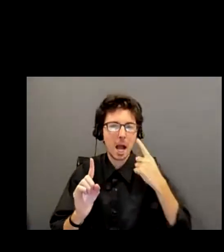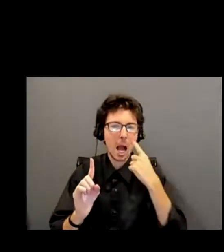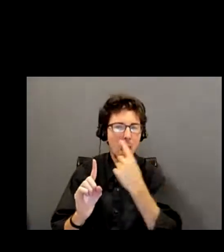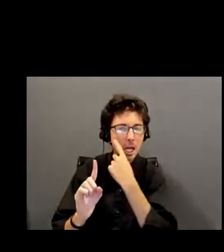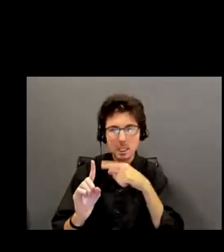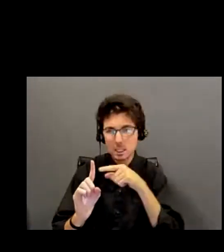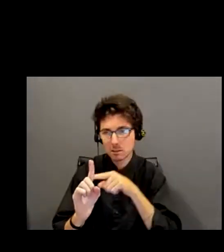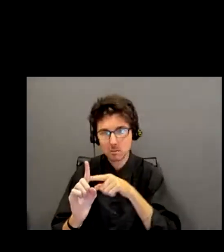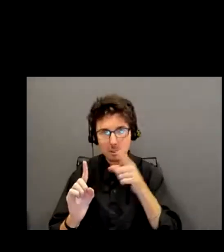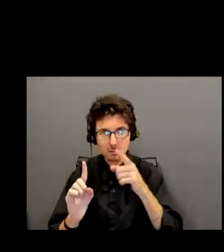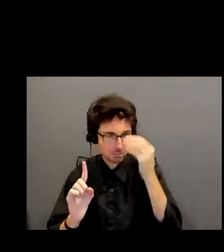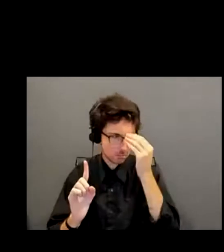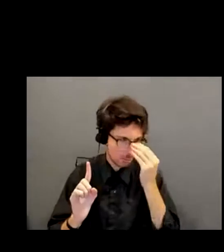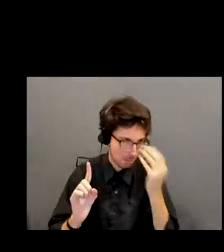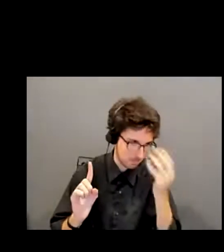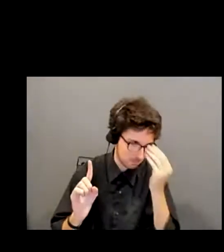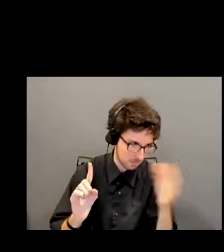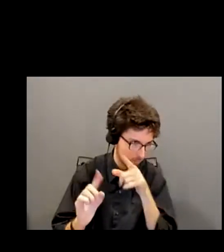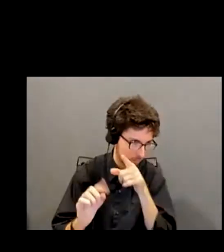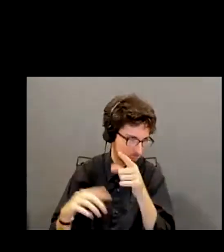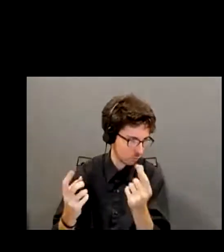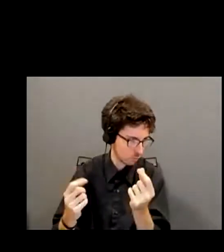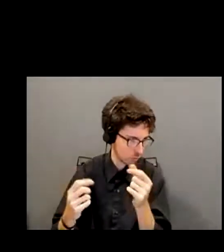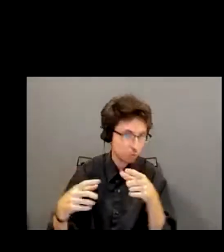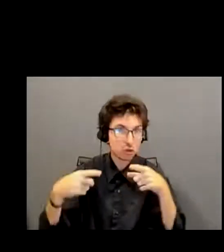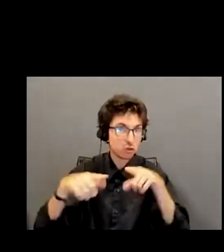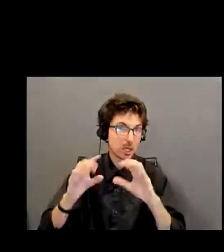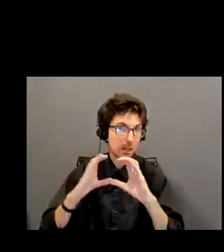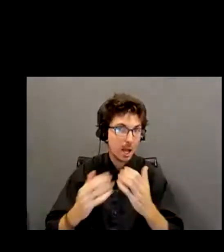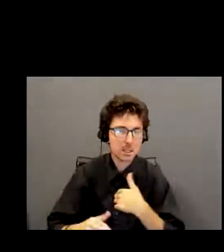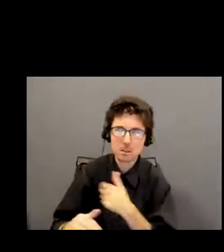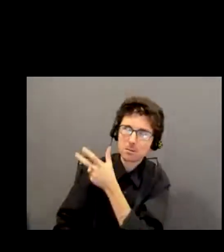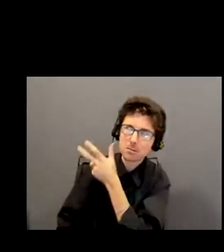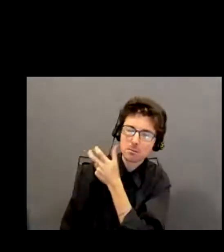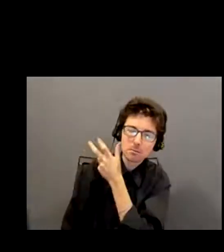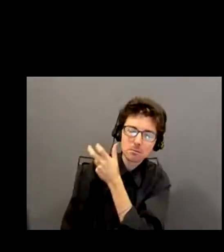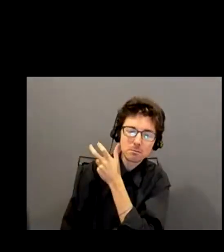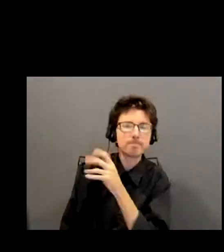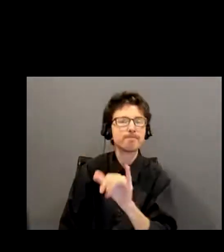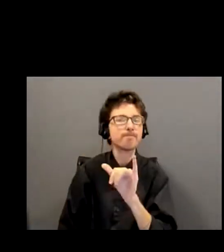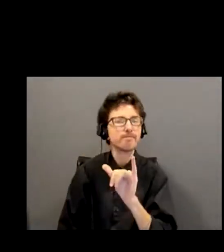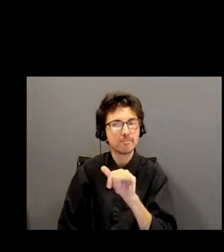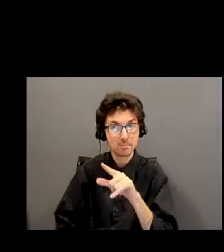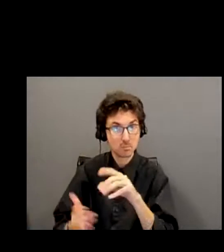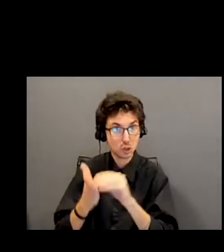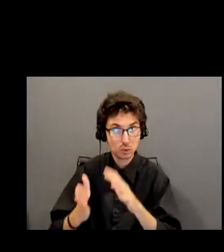class, and sometimes mediates between me and my students when necessary. For example,